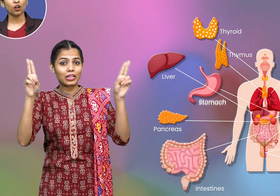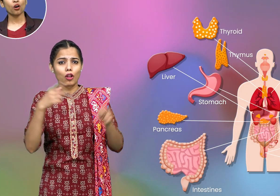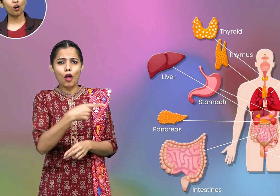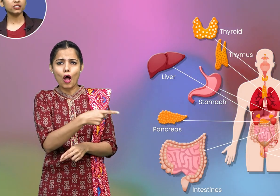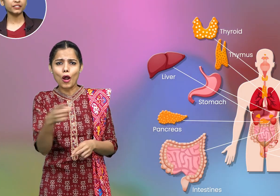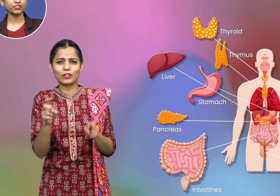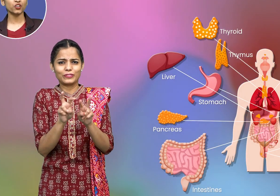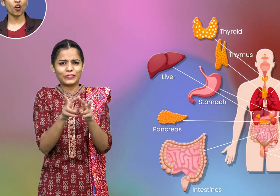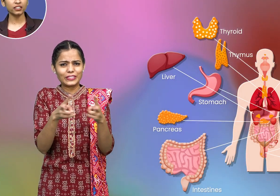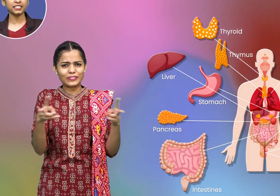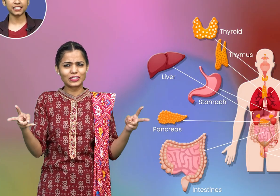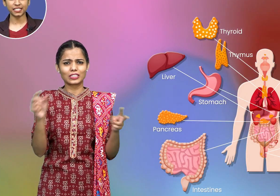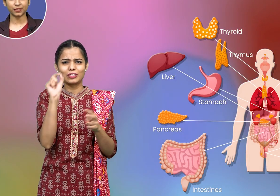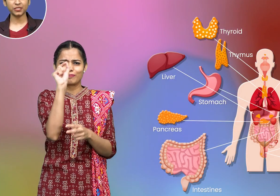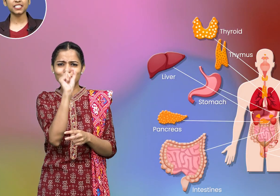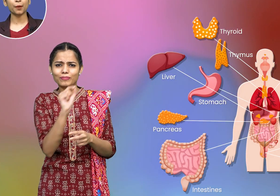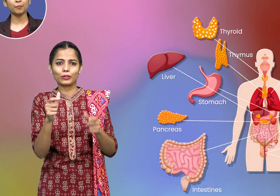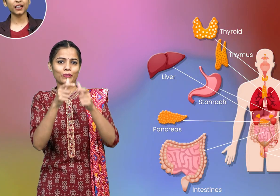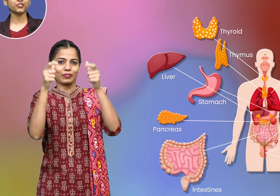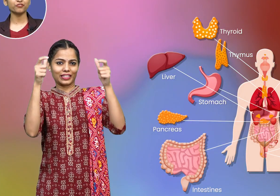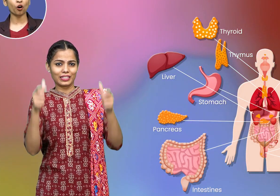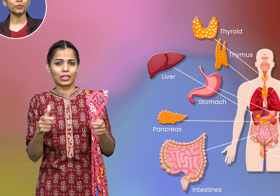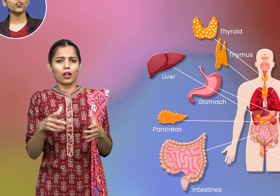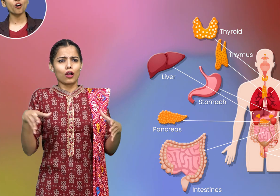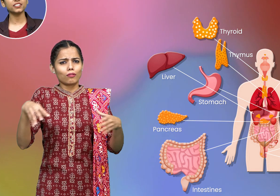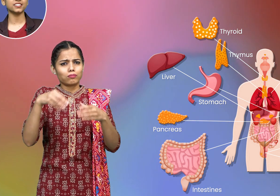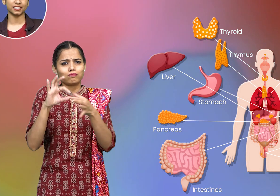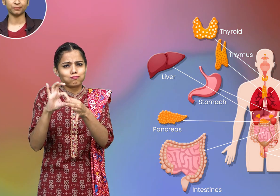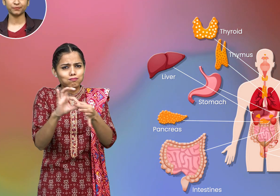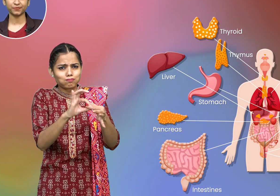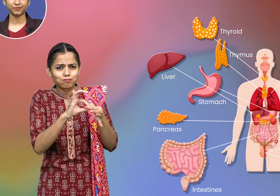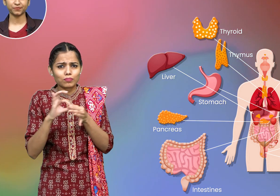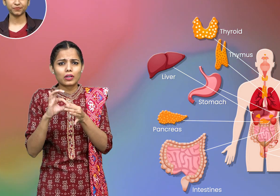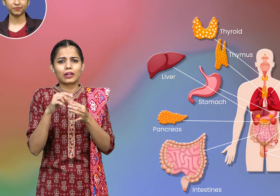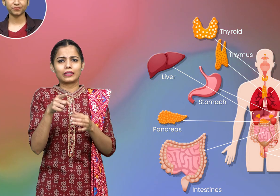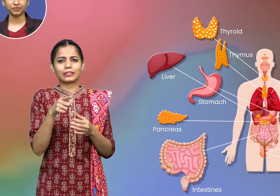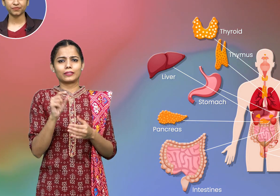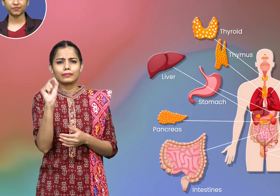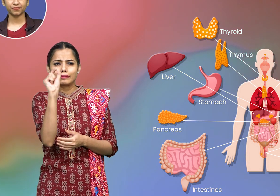Finally, all different organ systems combine to form an organism.